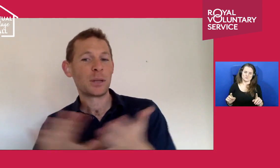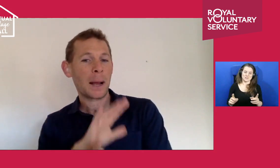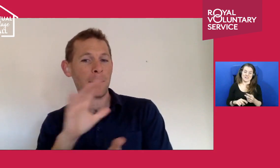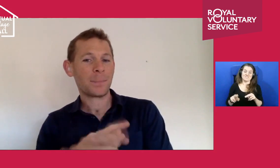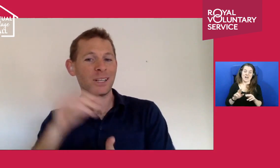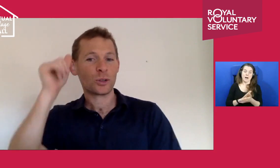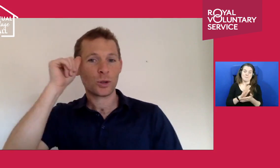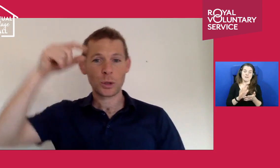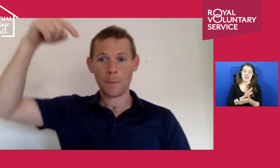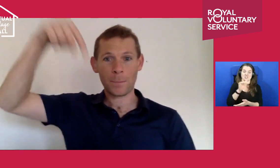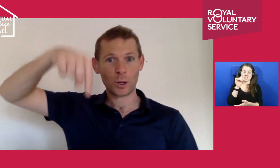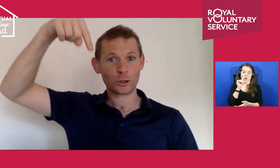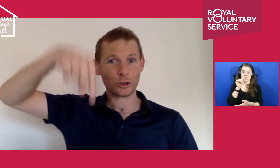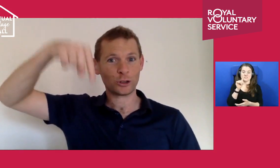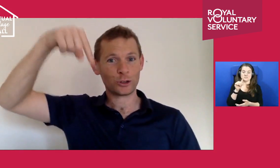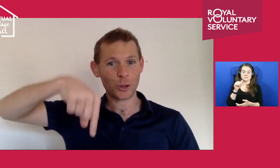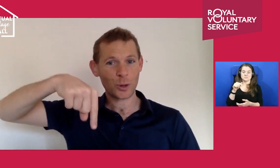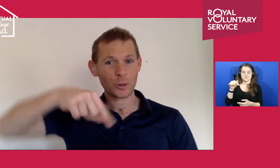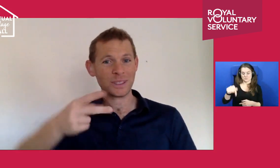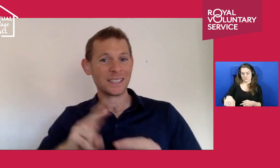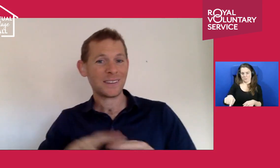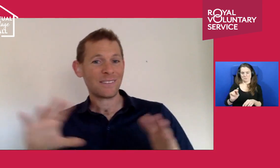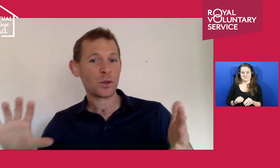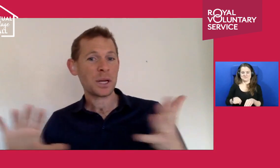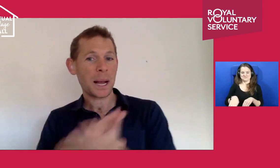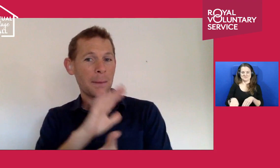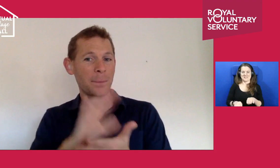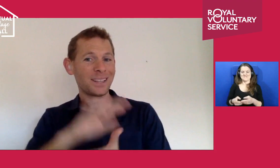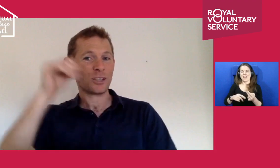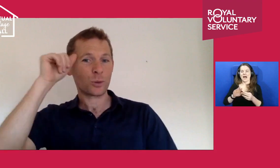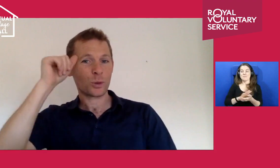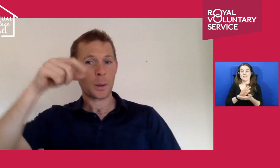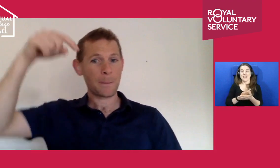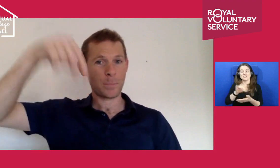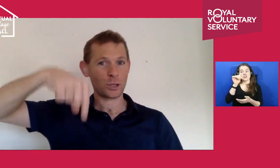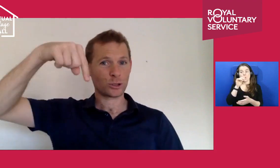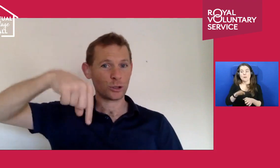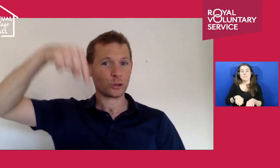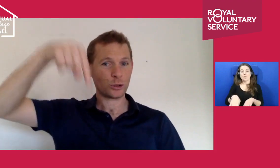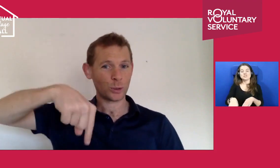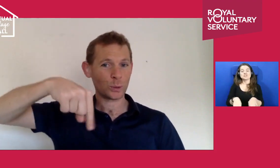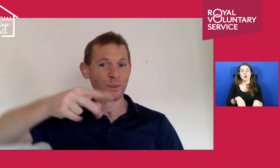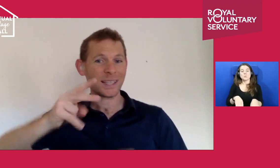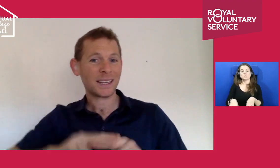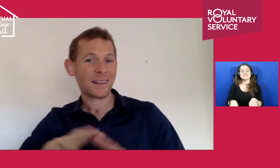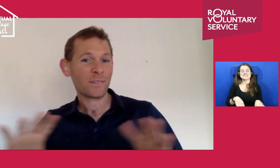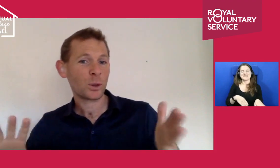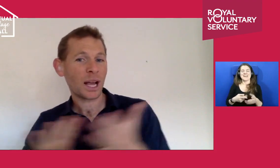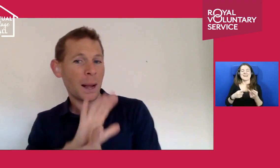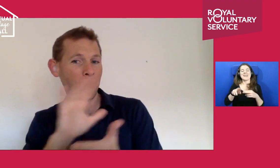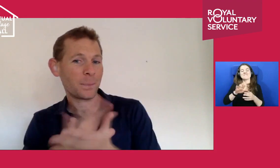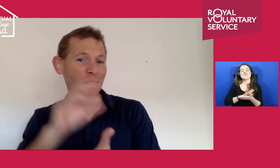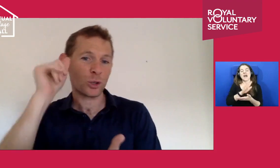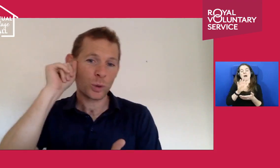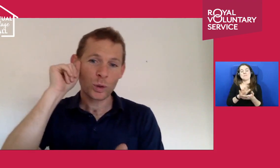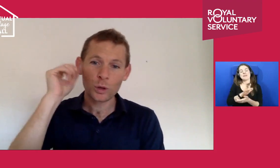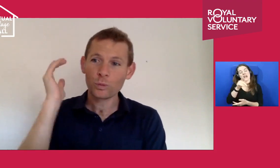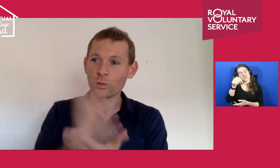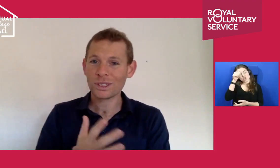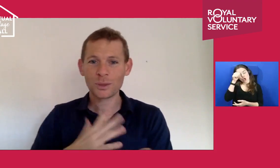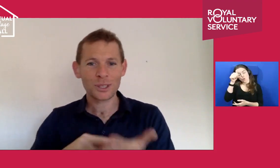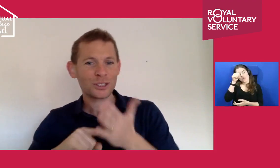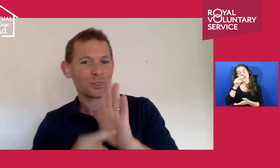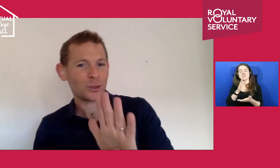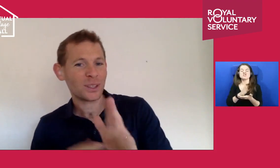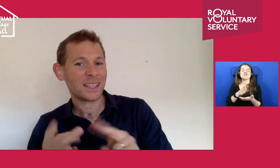If you're happy and you know it, point your toes. If you're happy and you know it, point your toes. If you're happy and you know